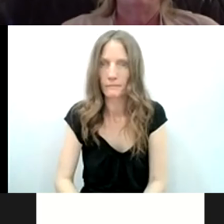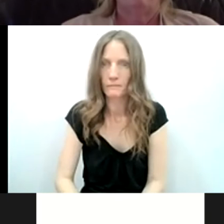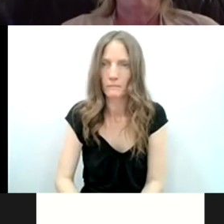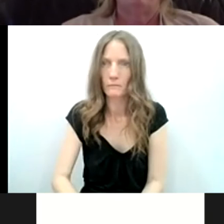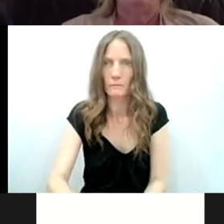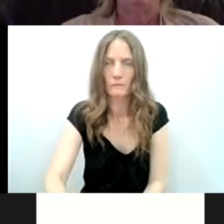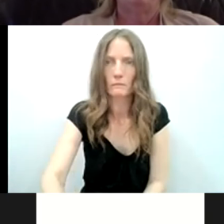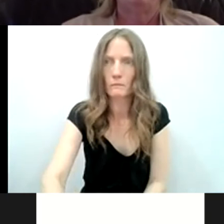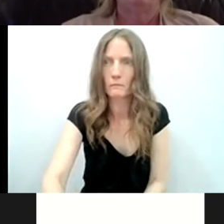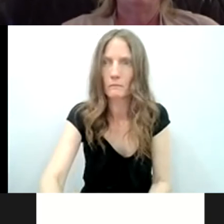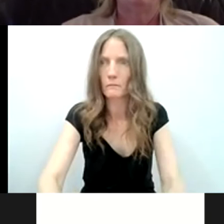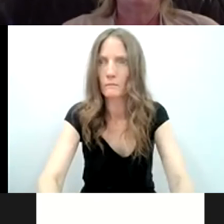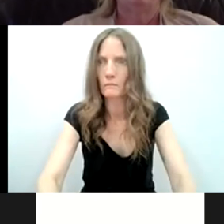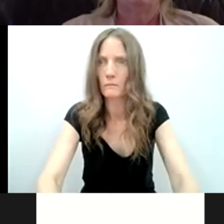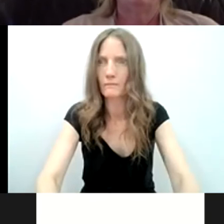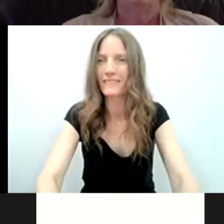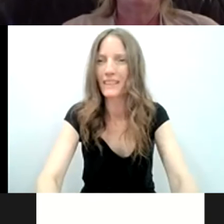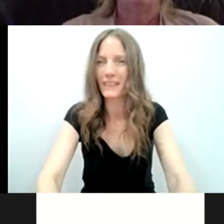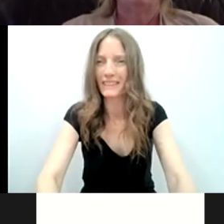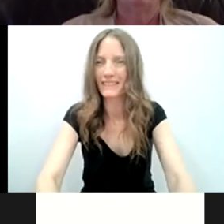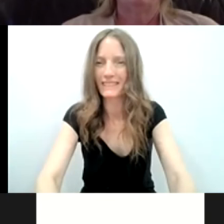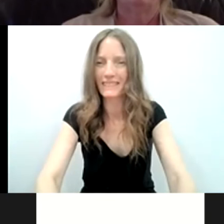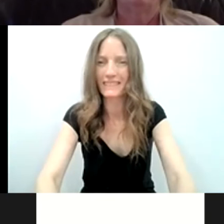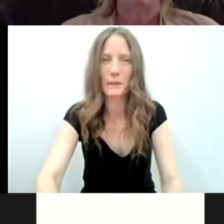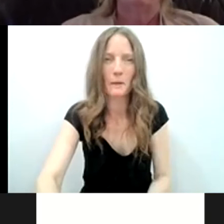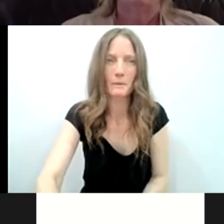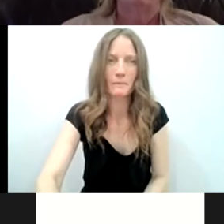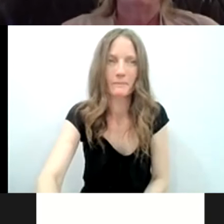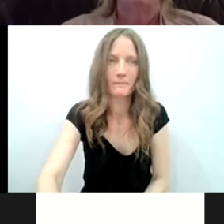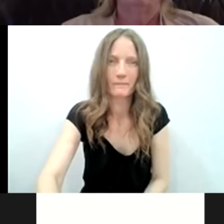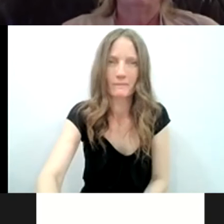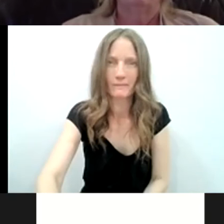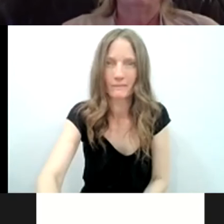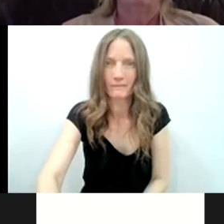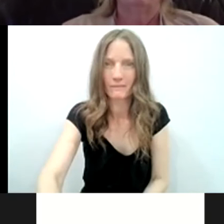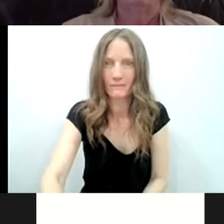Is that why? No, it's because you're up at the top. Never mind. Sorry. No problem.